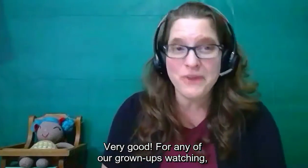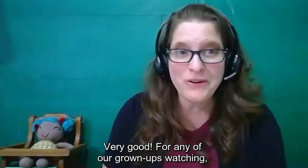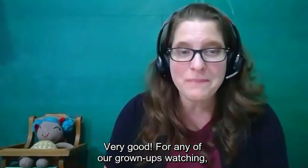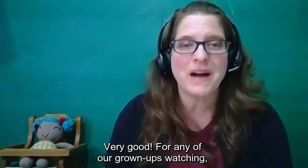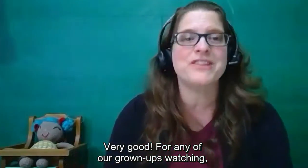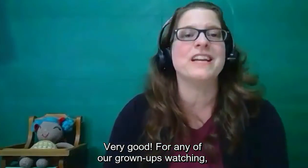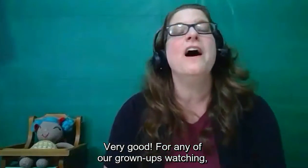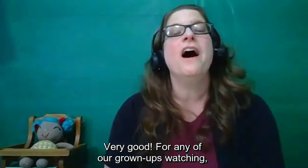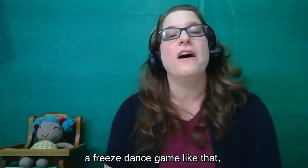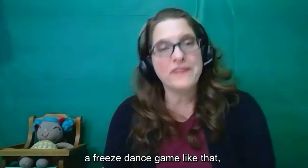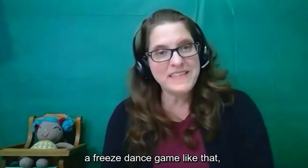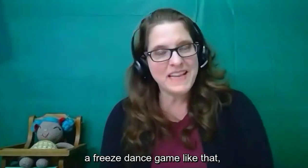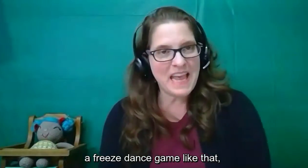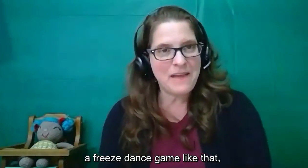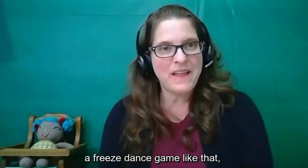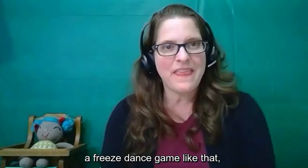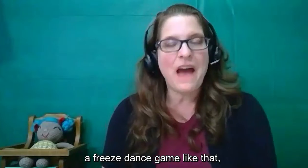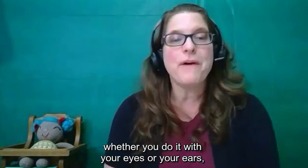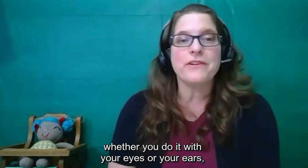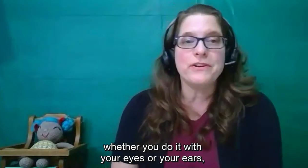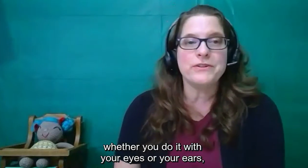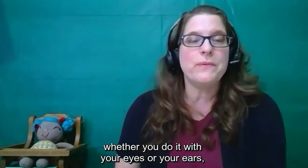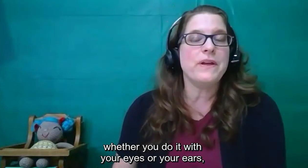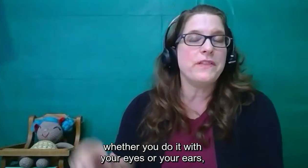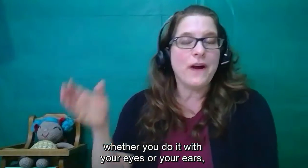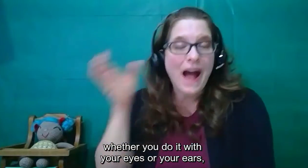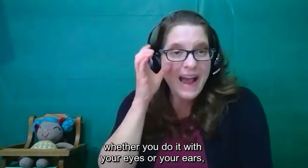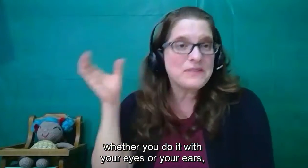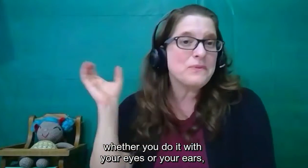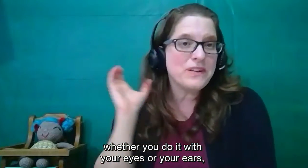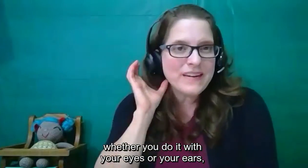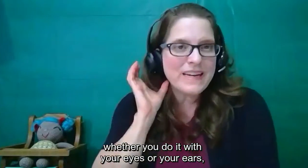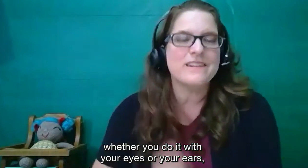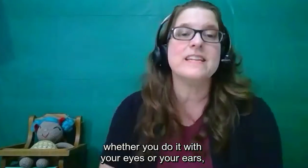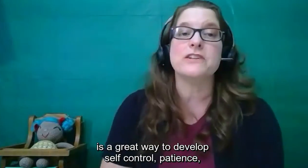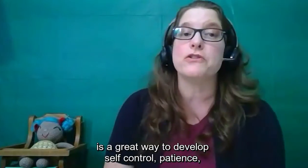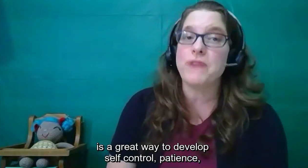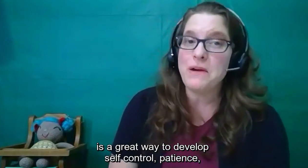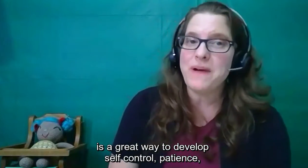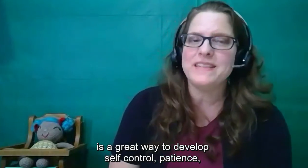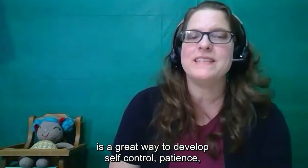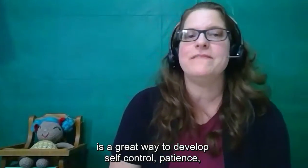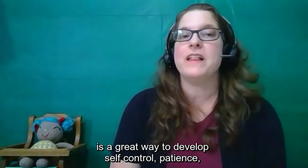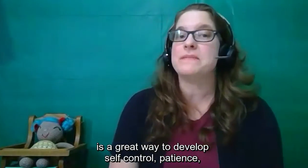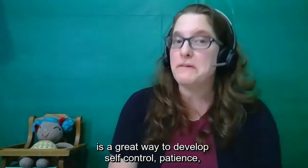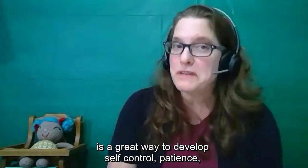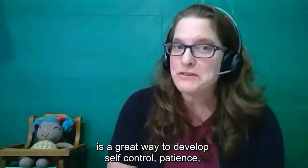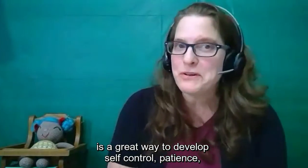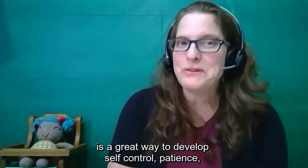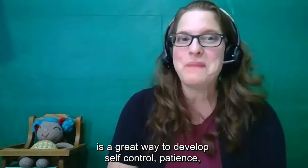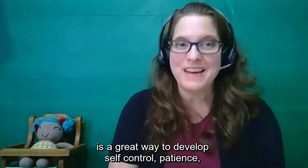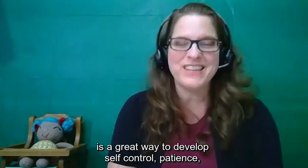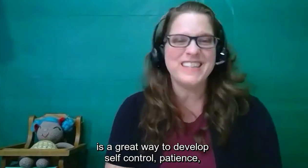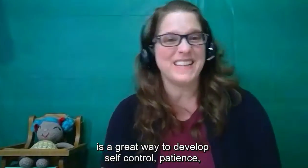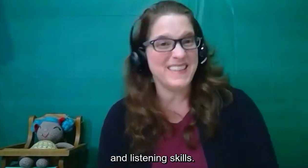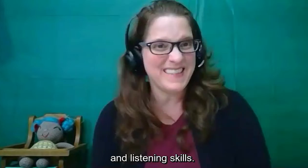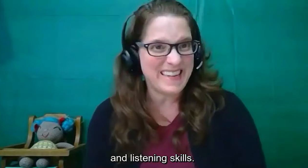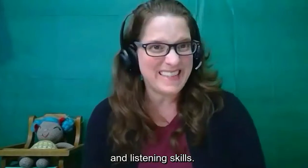grown-ups watching, a freeze dance game like that, whether you do it with your eyes or your ears, is a great way to develop self-control, patience, and listening